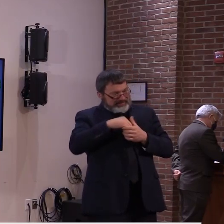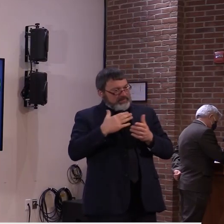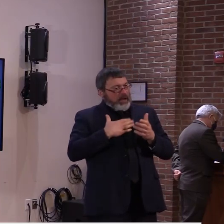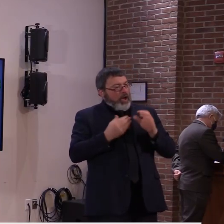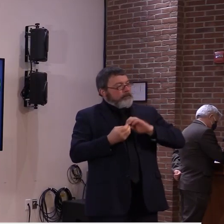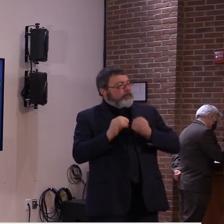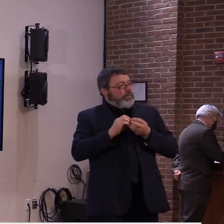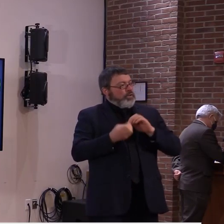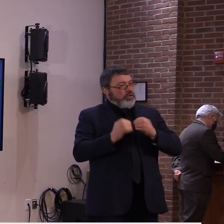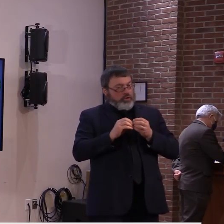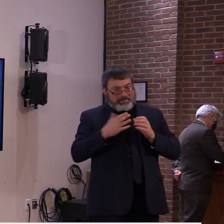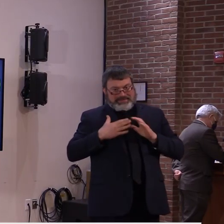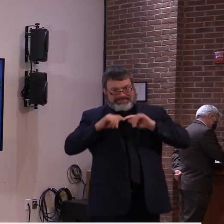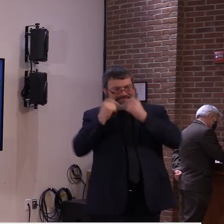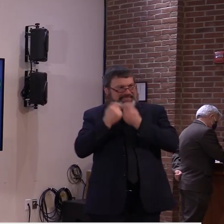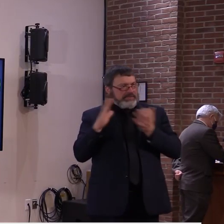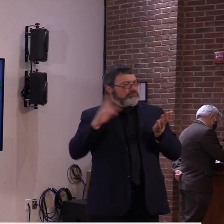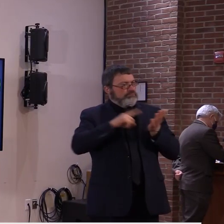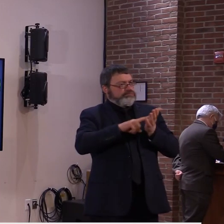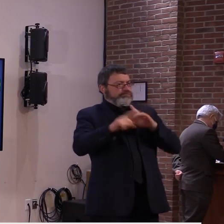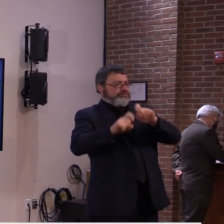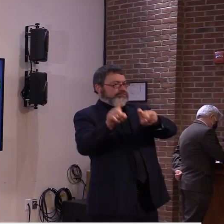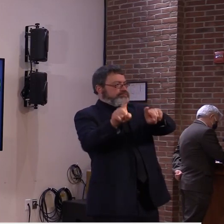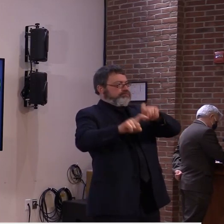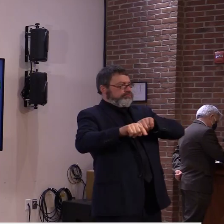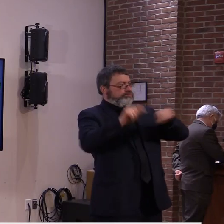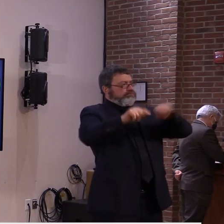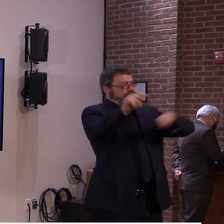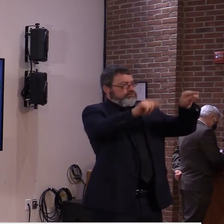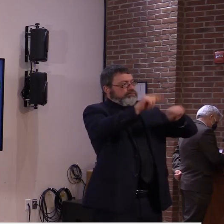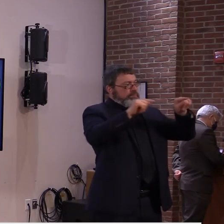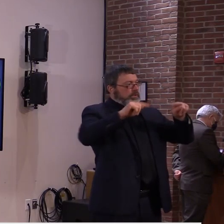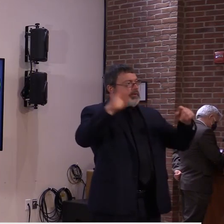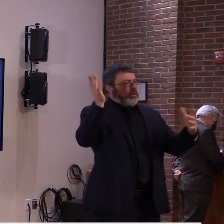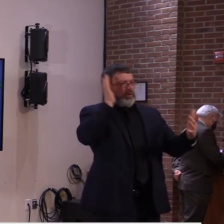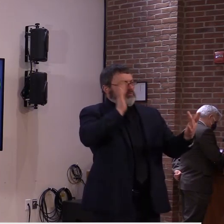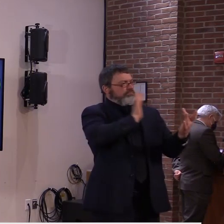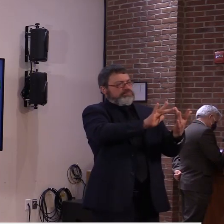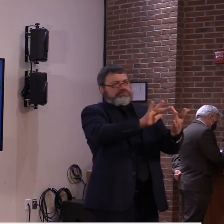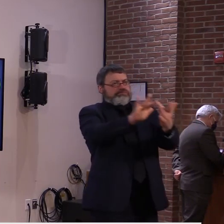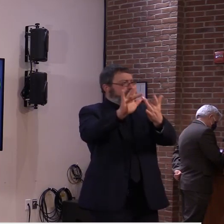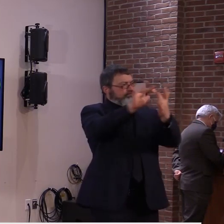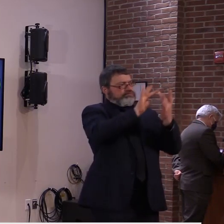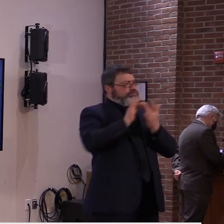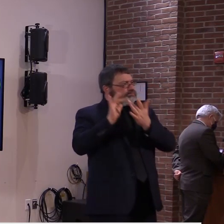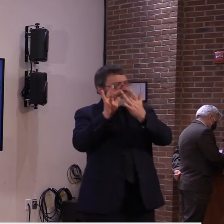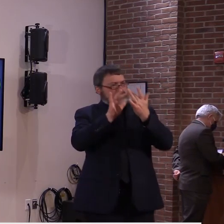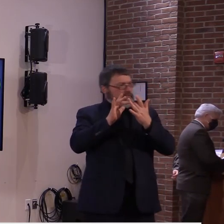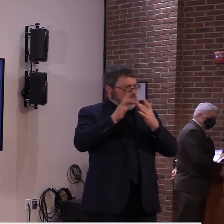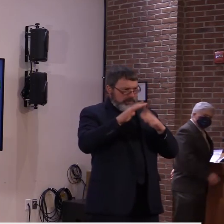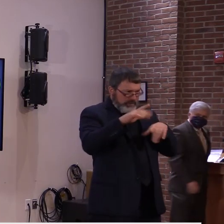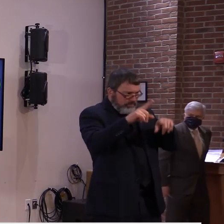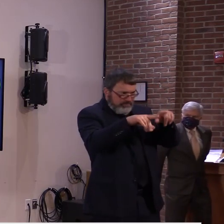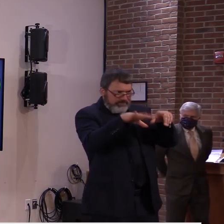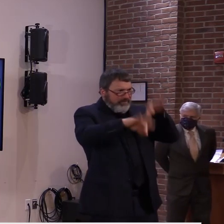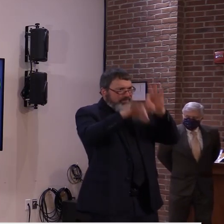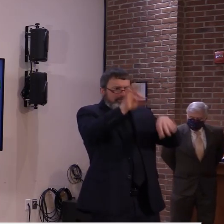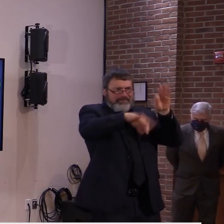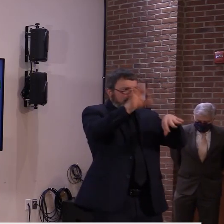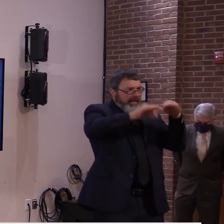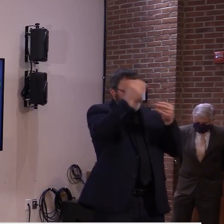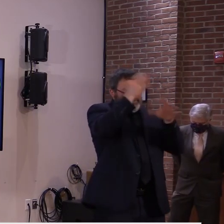We encourage that. But at the same time, we don't encourage it to exclude the contact tracing workforce. We want to do it